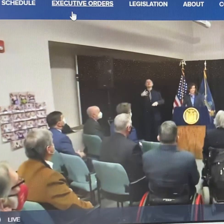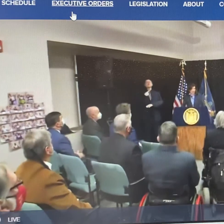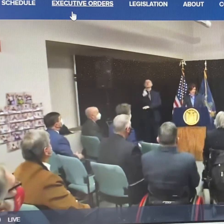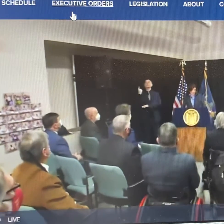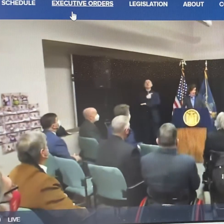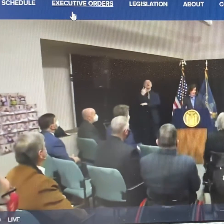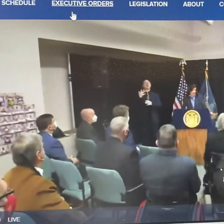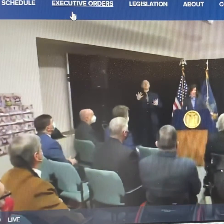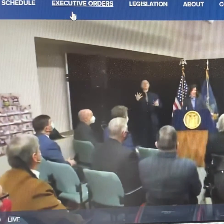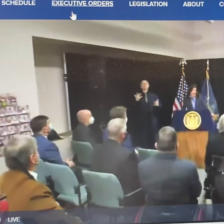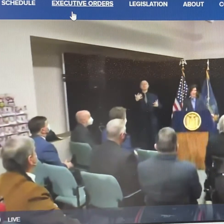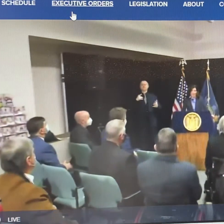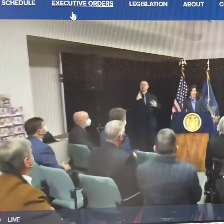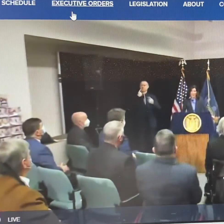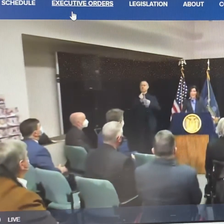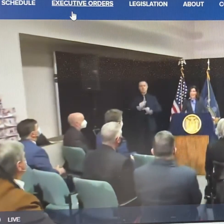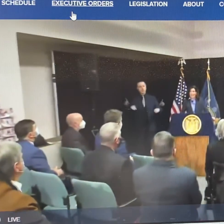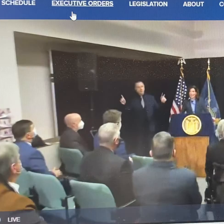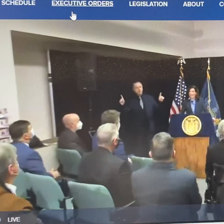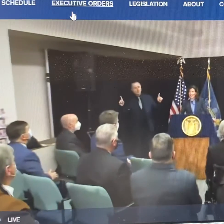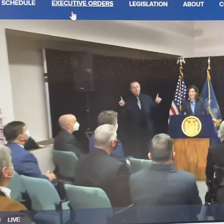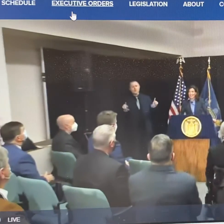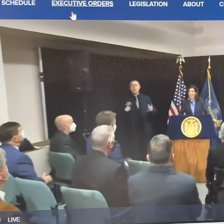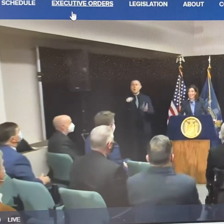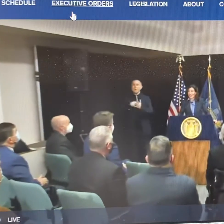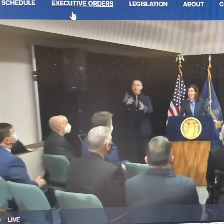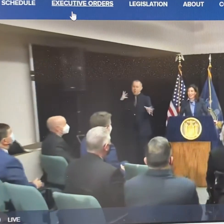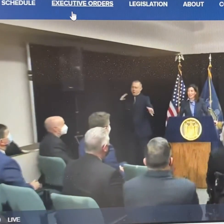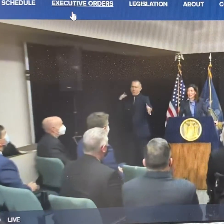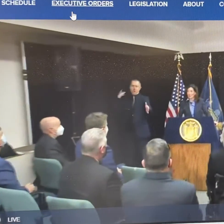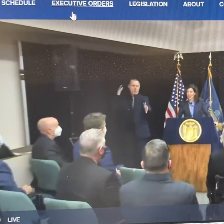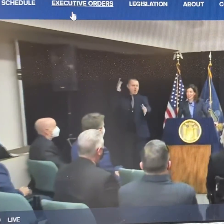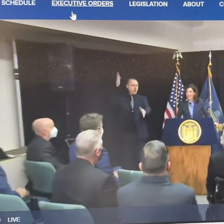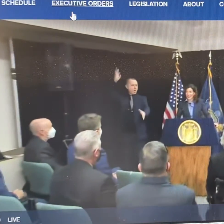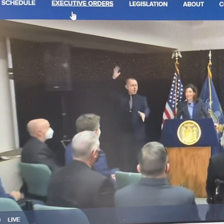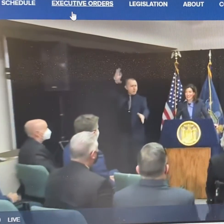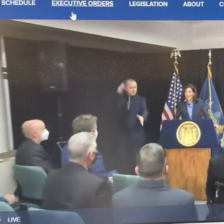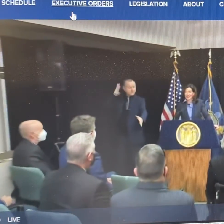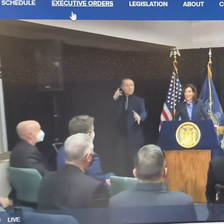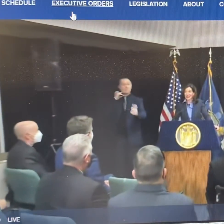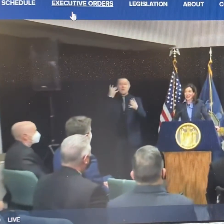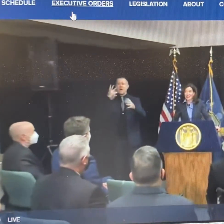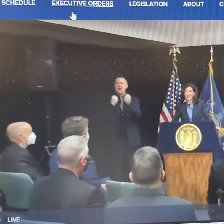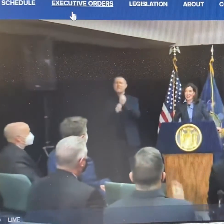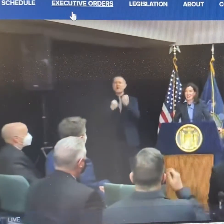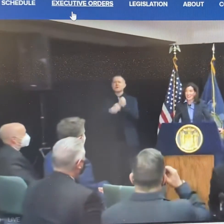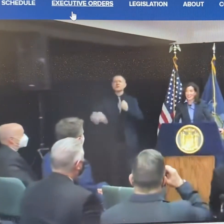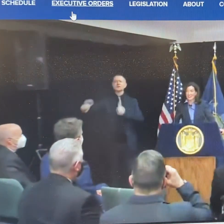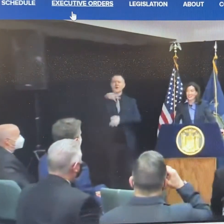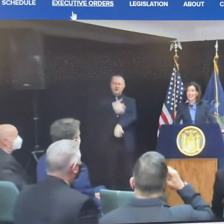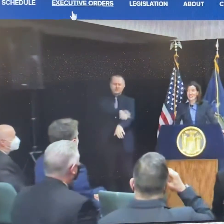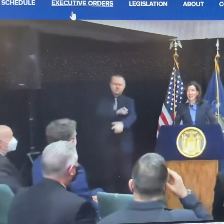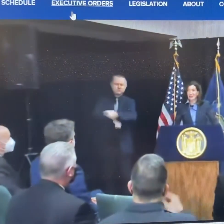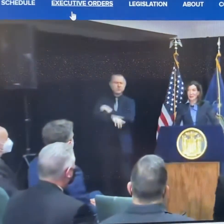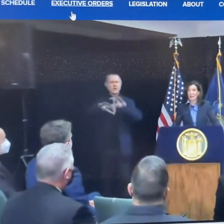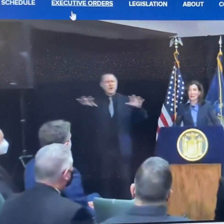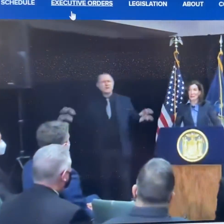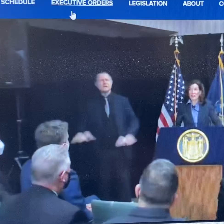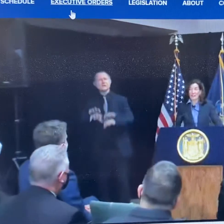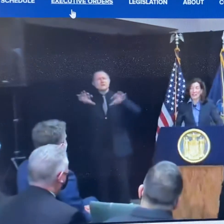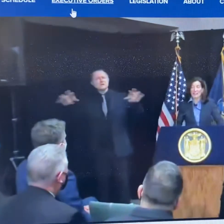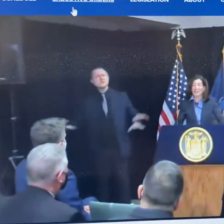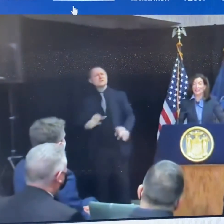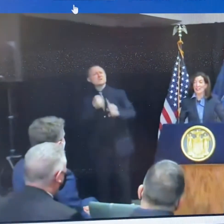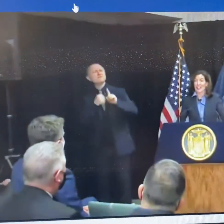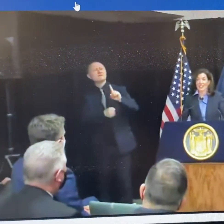long overdue. And to all the advocates who never gave up the fight, to recognize that the disability